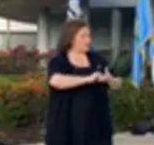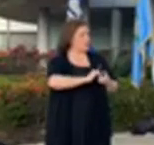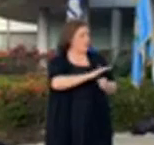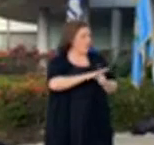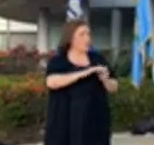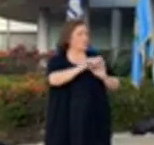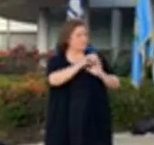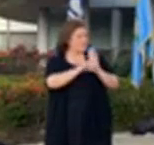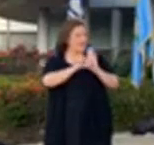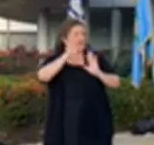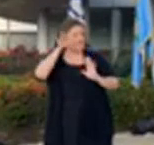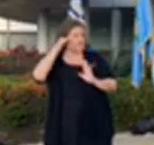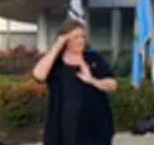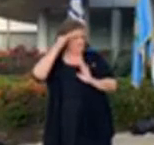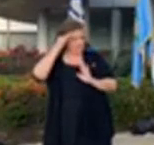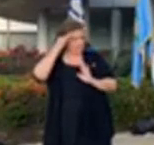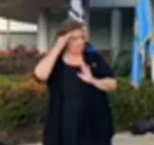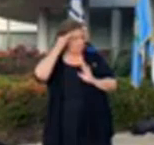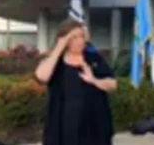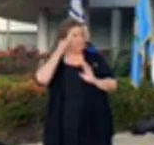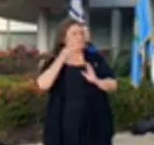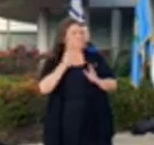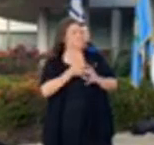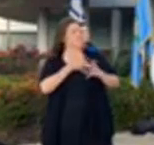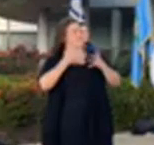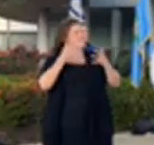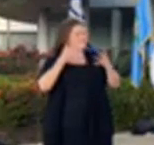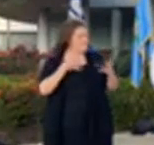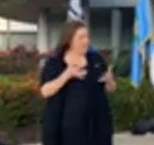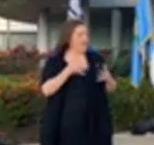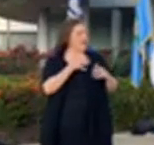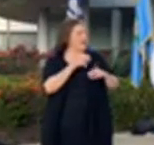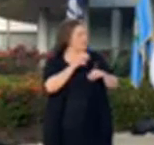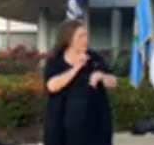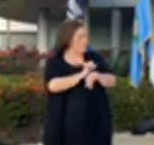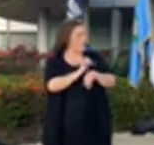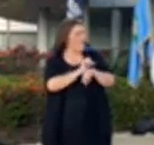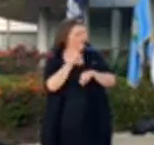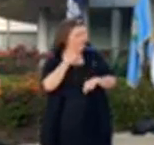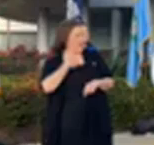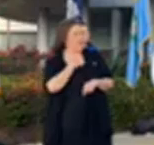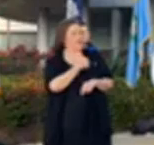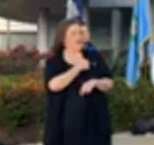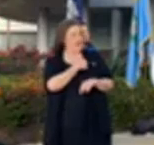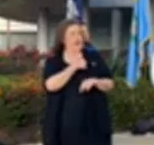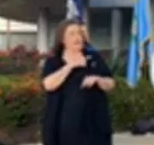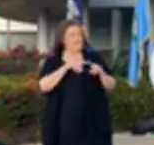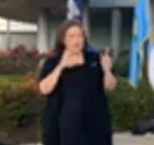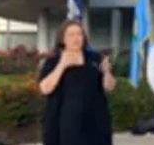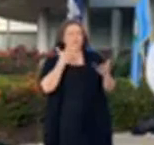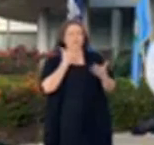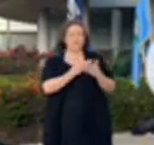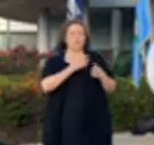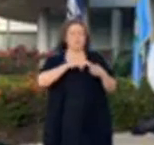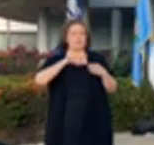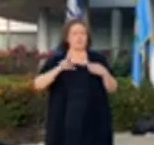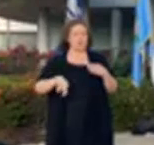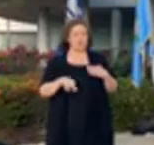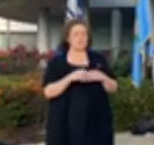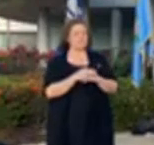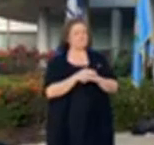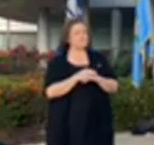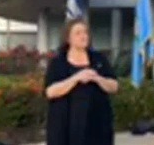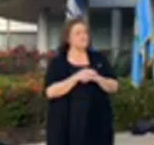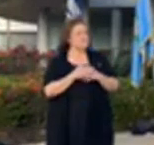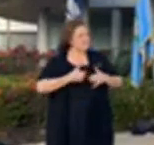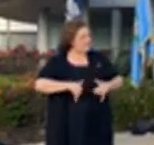between local, state, and federal officials. A lot of work went into it, and it was a great result. There's still a lot